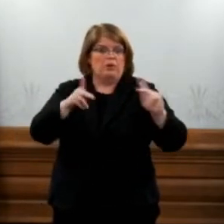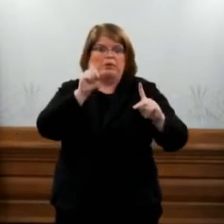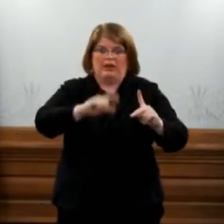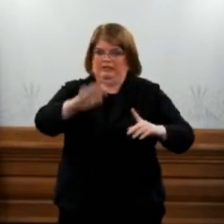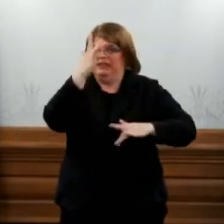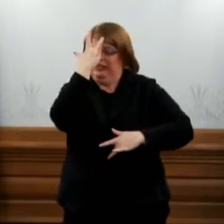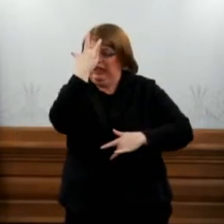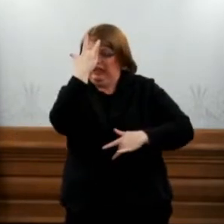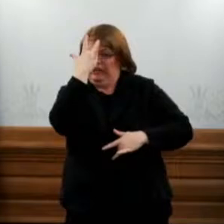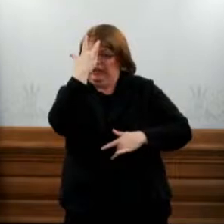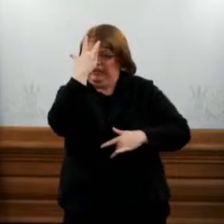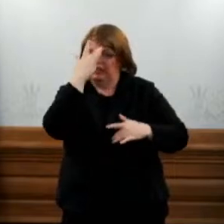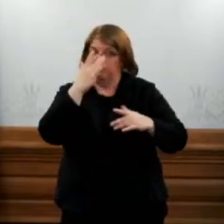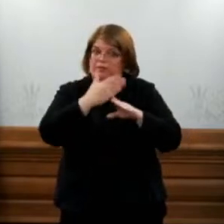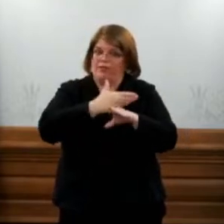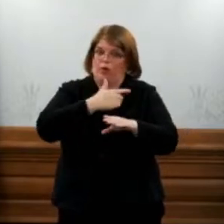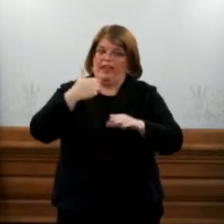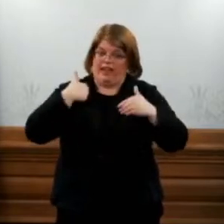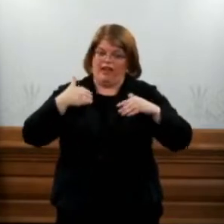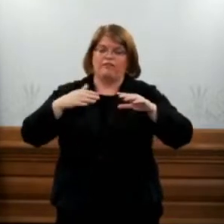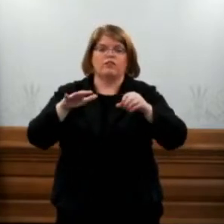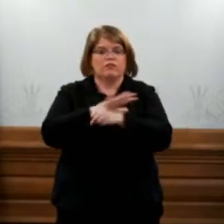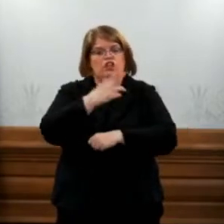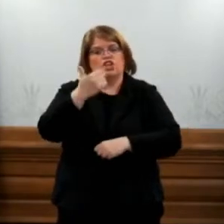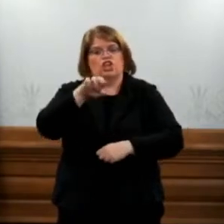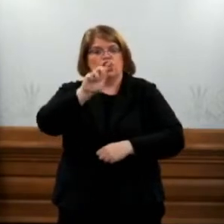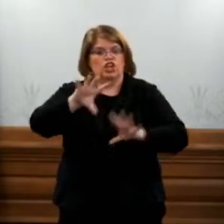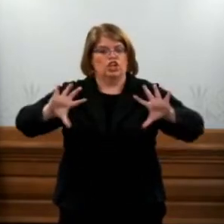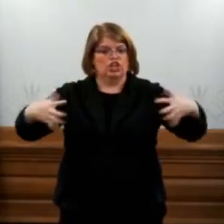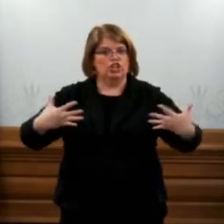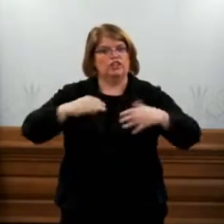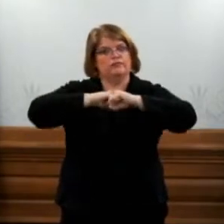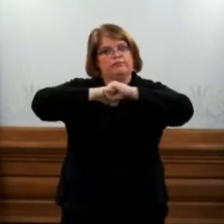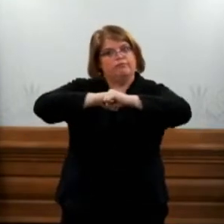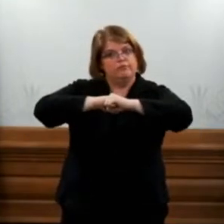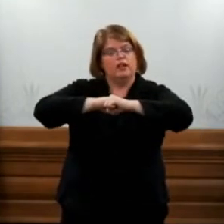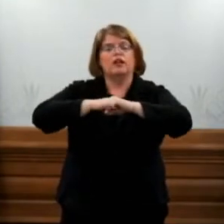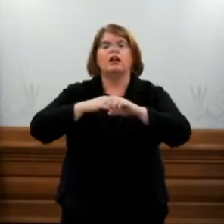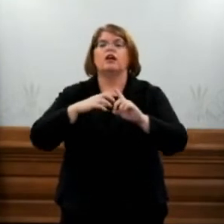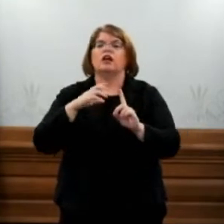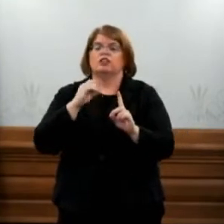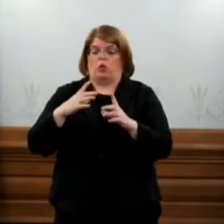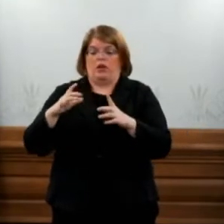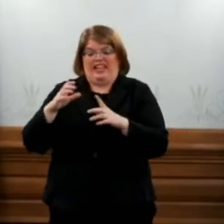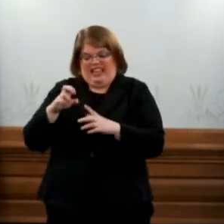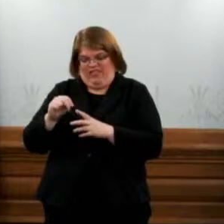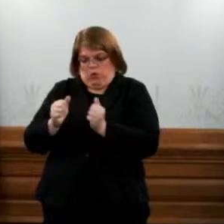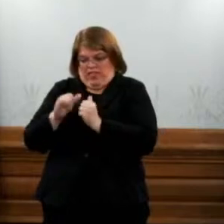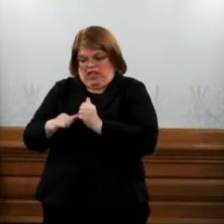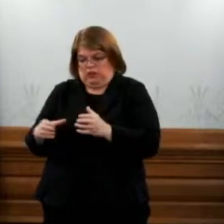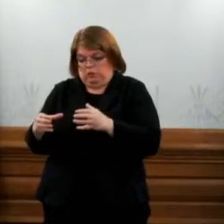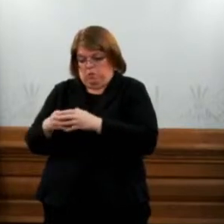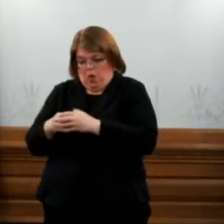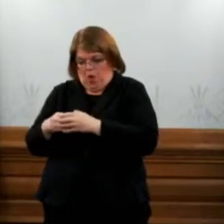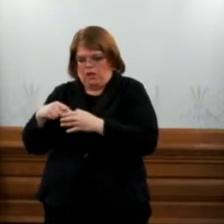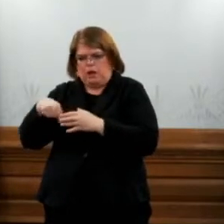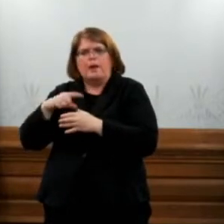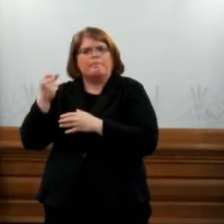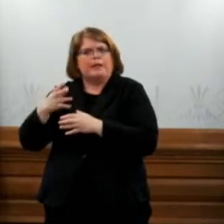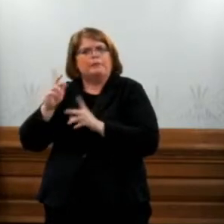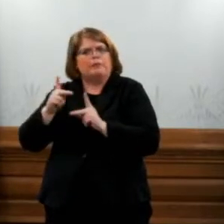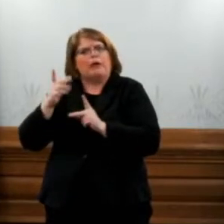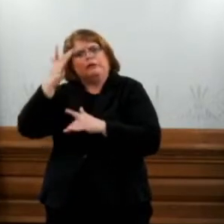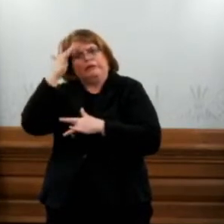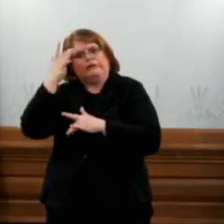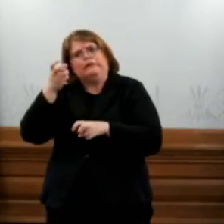infections, even with the small proportion of people that have to go to the hospital and have critical illness, that can be a very high number. In addition, we should note